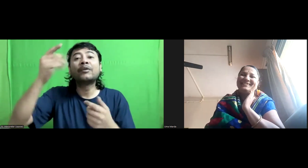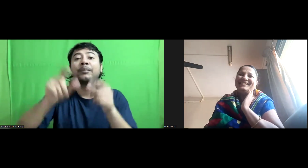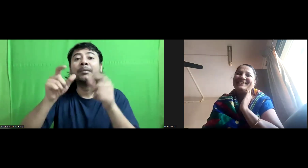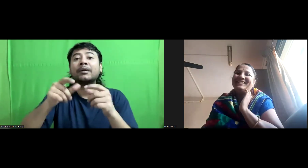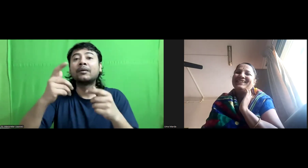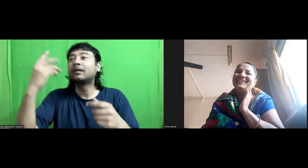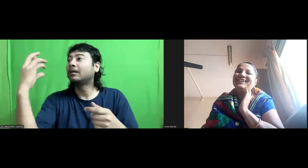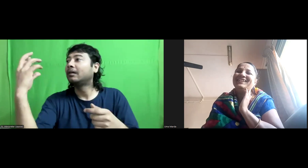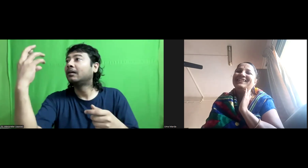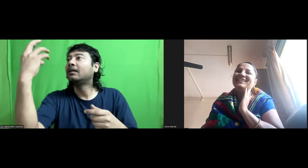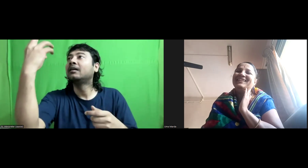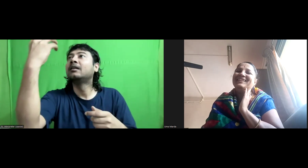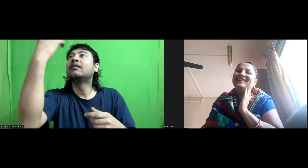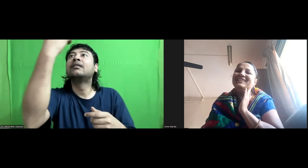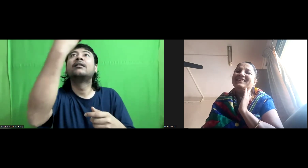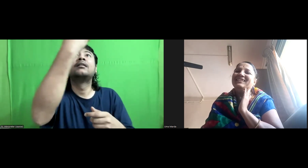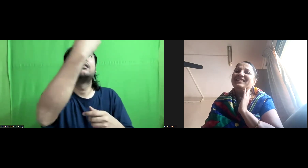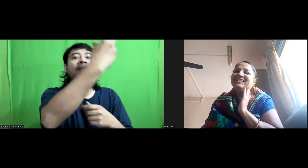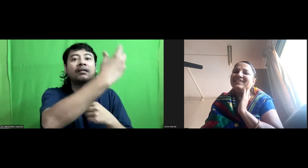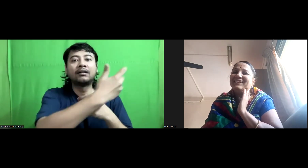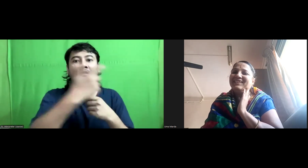sun moves, people will tell the time.